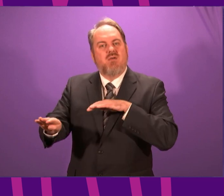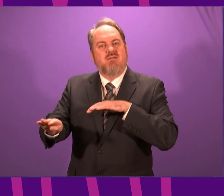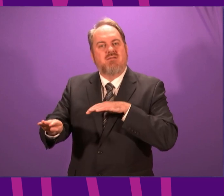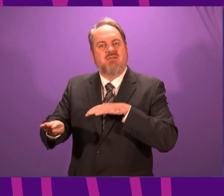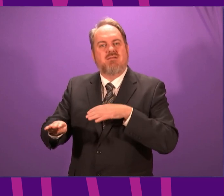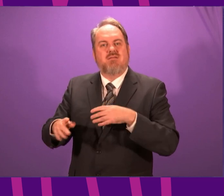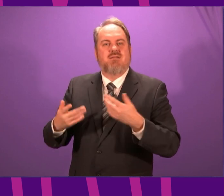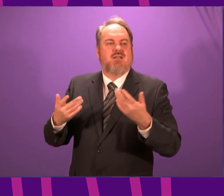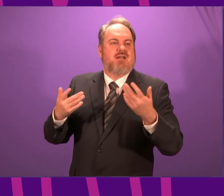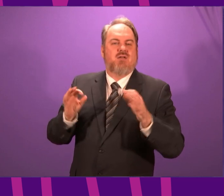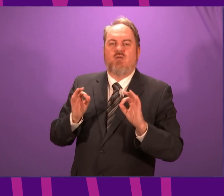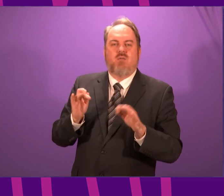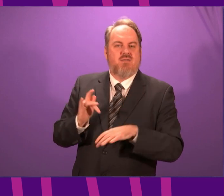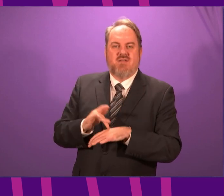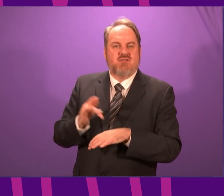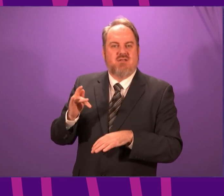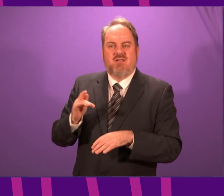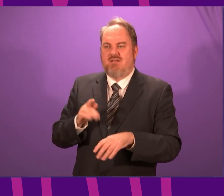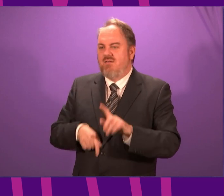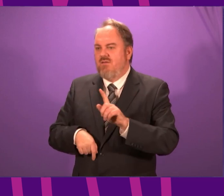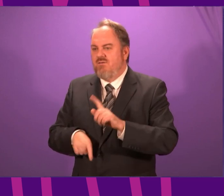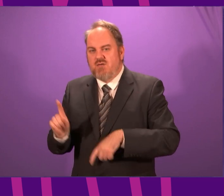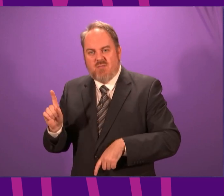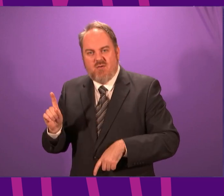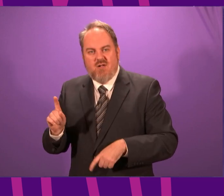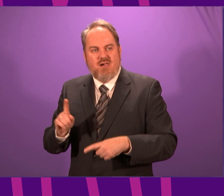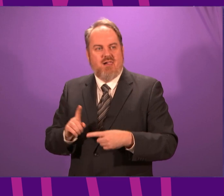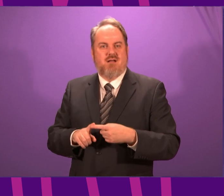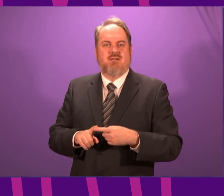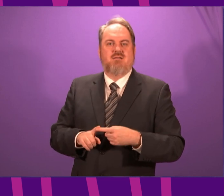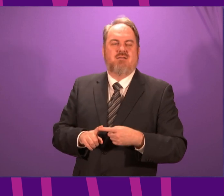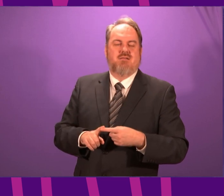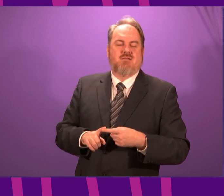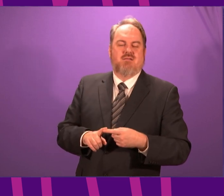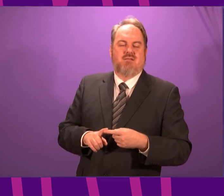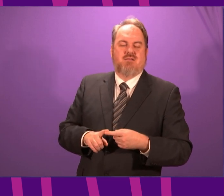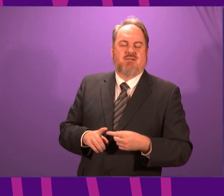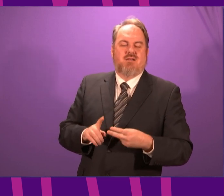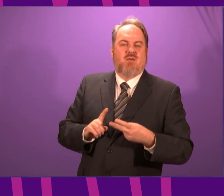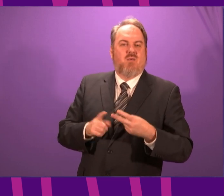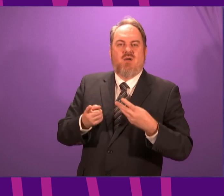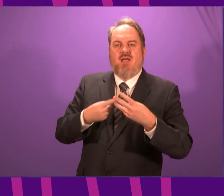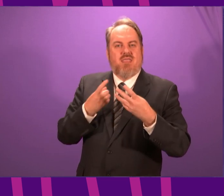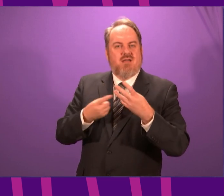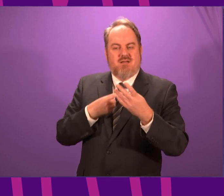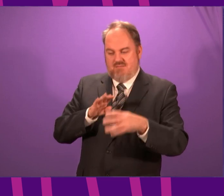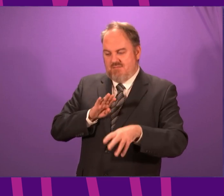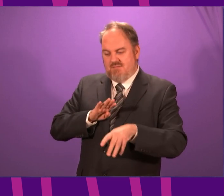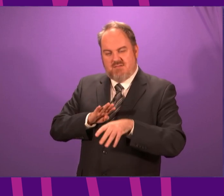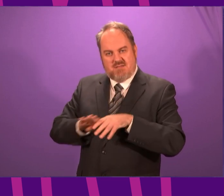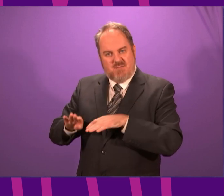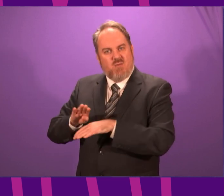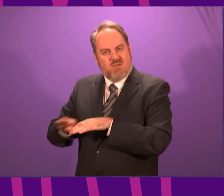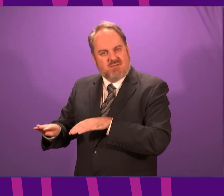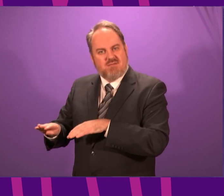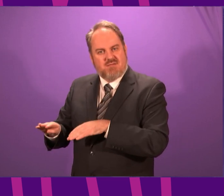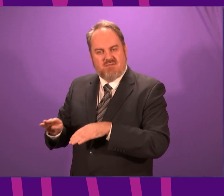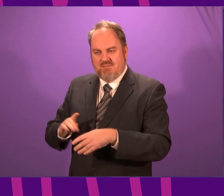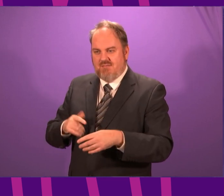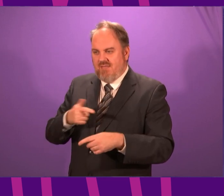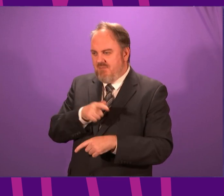amateur and other football, as Kenny Gibson has already mentioned. And I think that others have had these